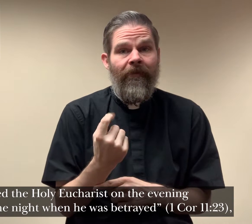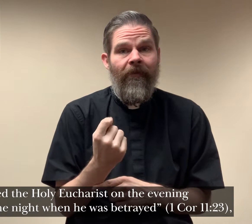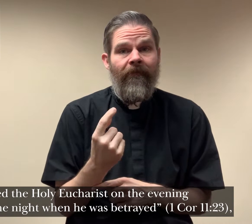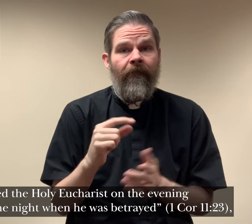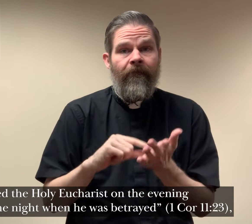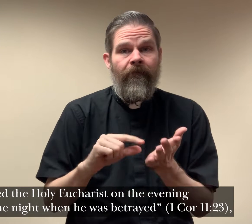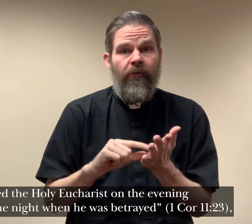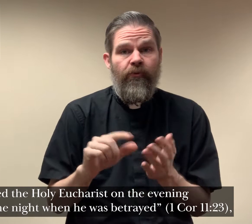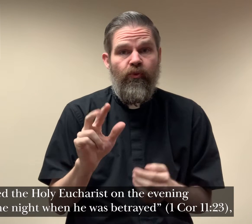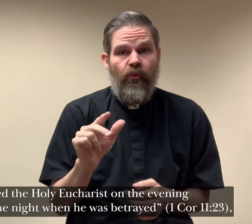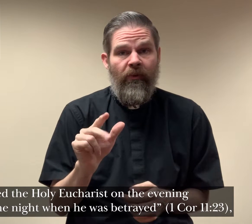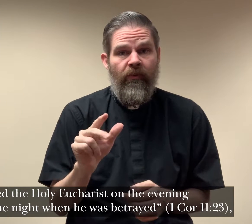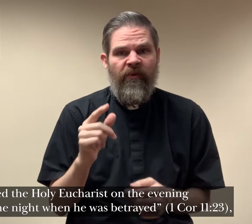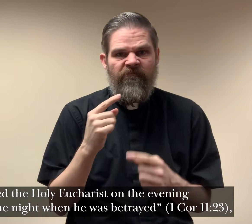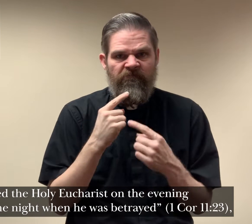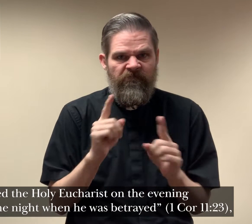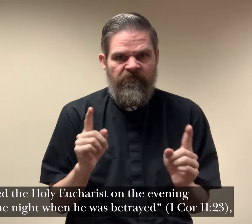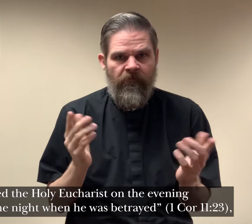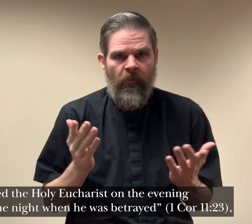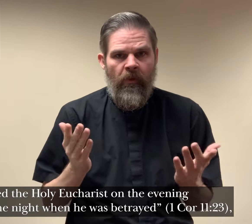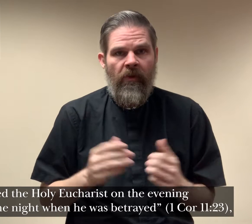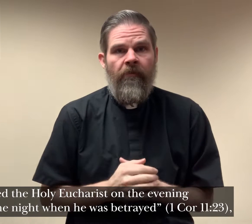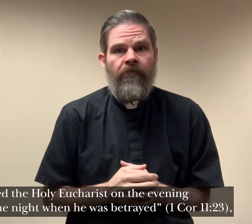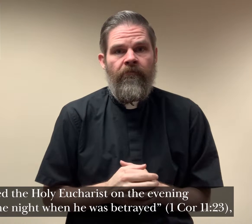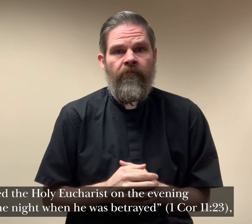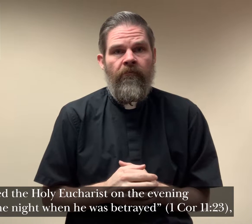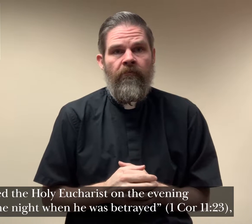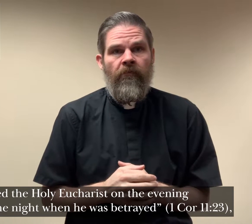betrayed. 1 Corinthians 11.23